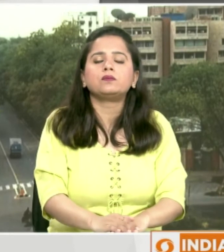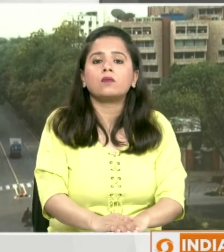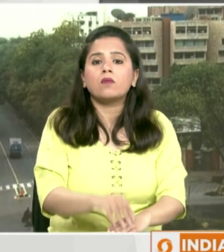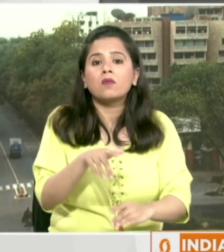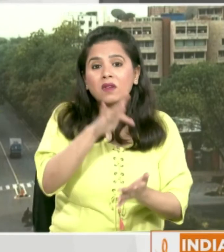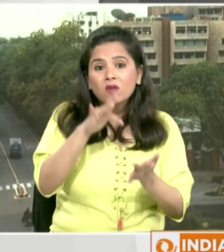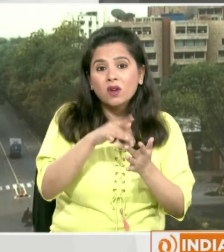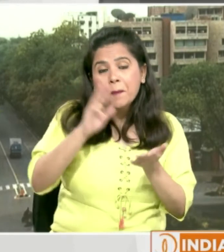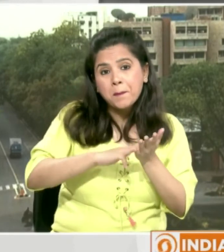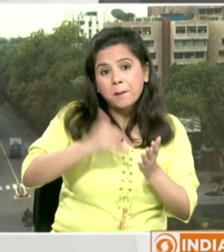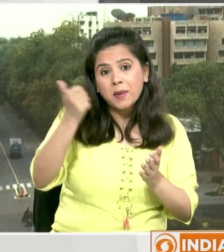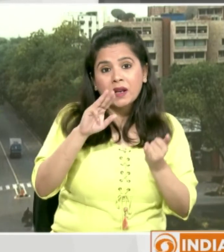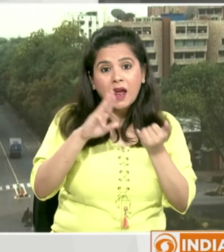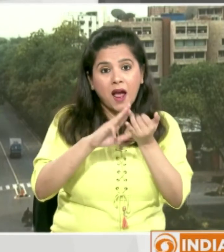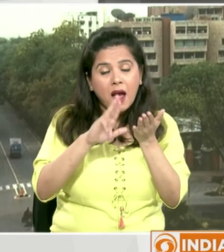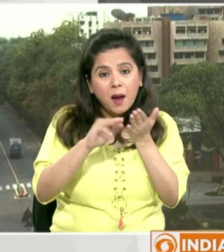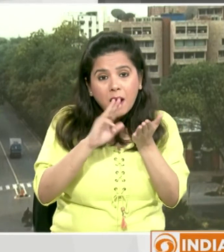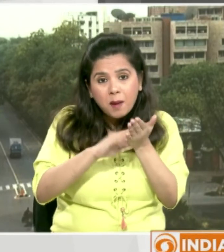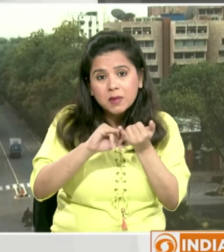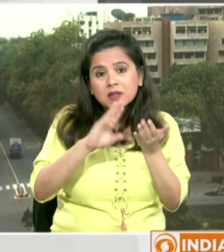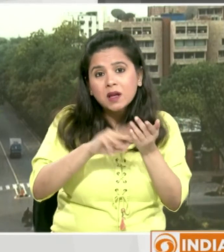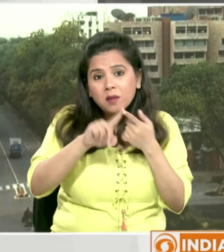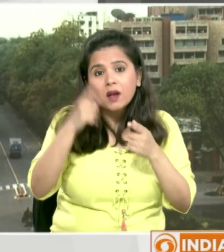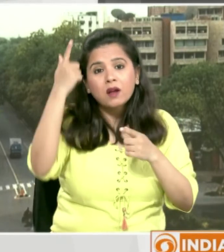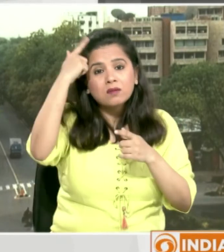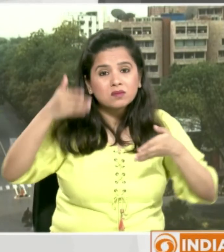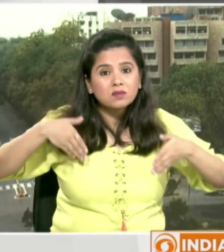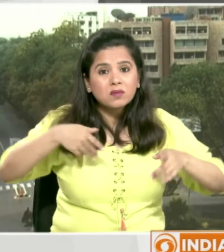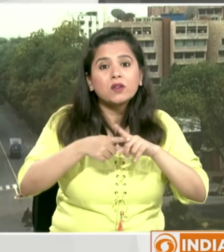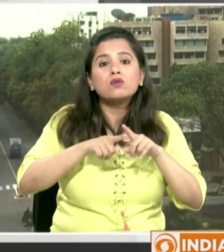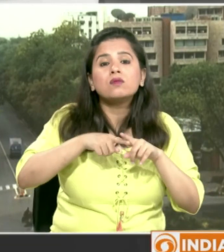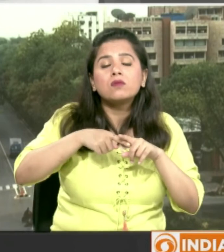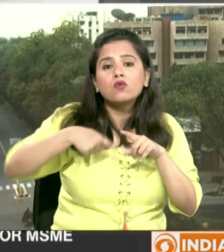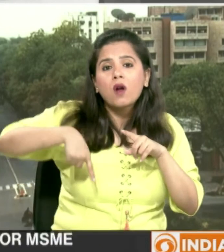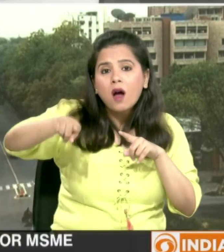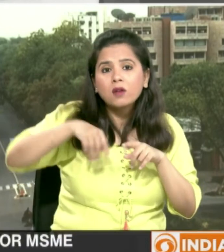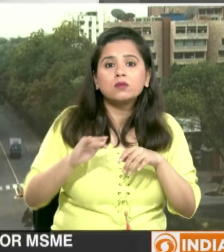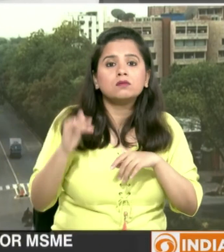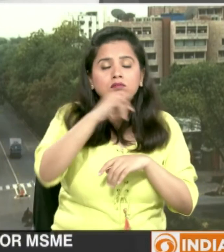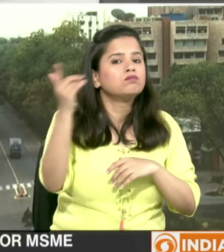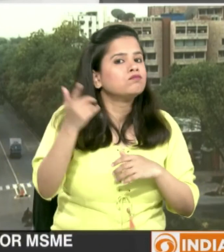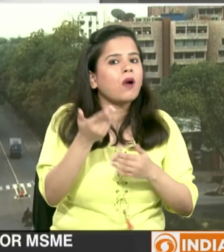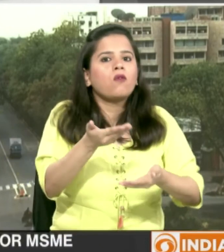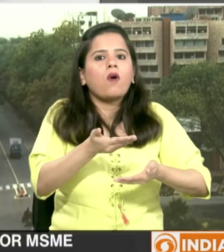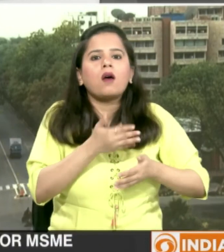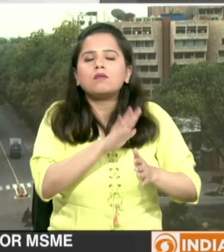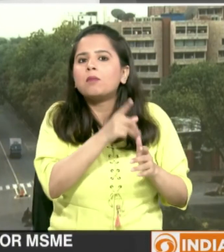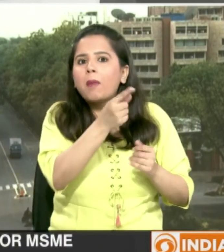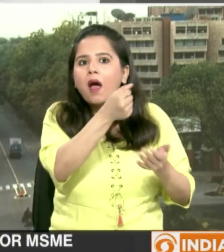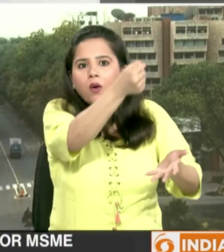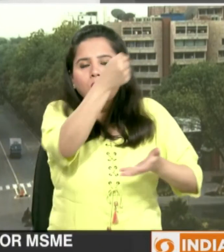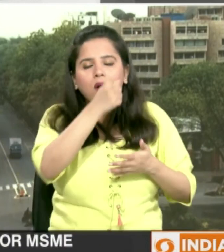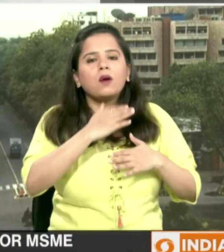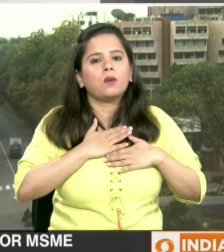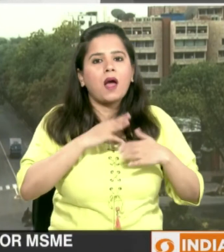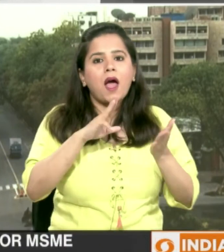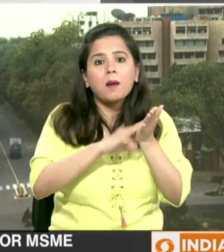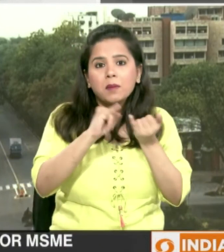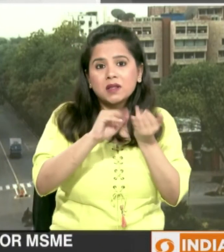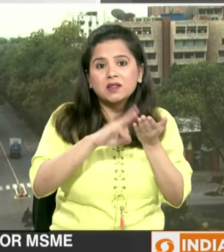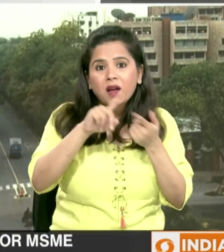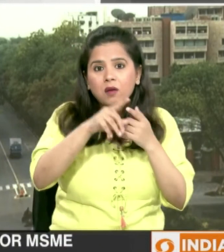Union Minister for MSMEs and Road Transport and Highways Nitin Gadkari has welcomed the relief package for the MSME sector, saying it